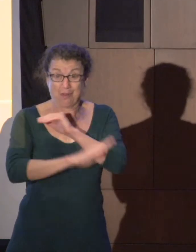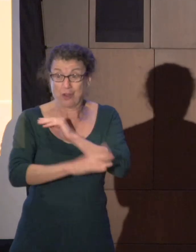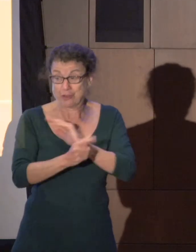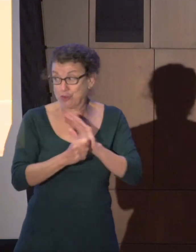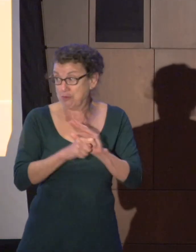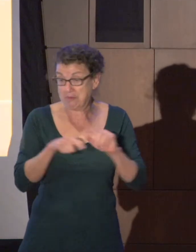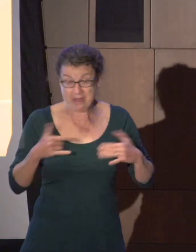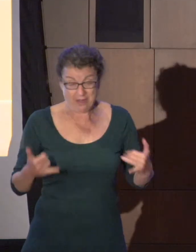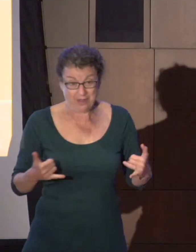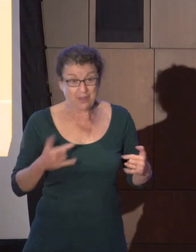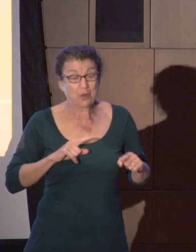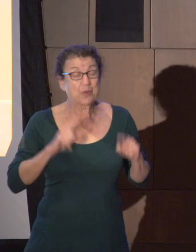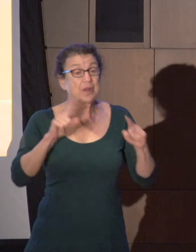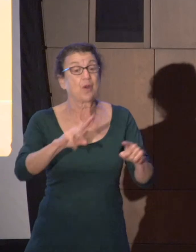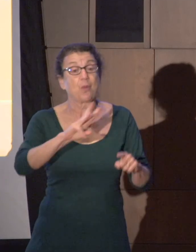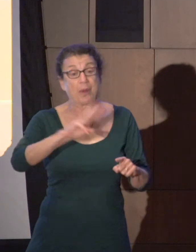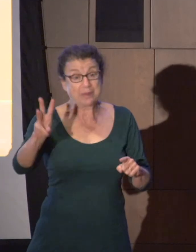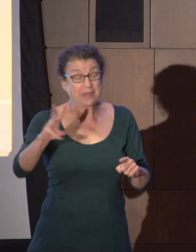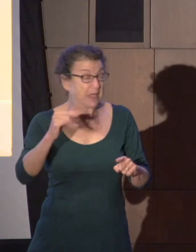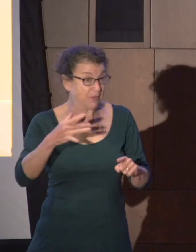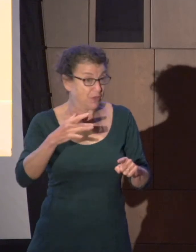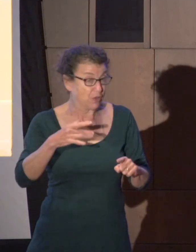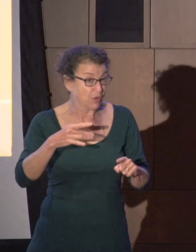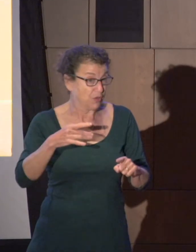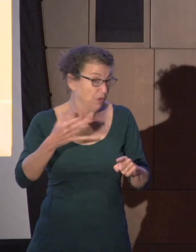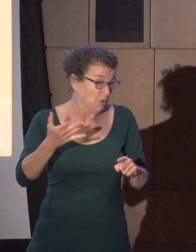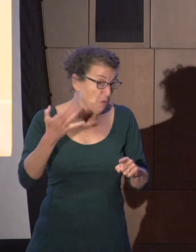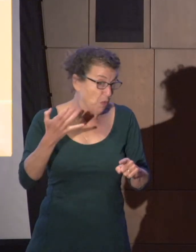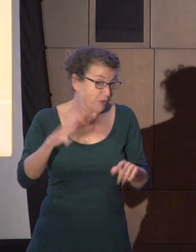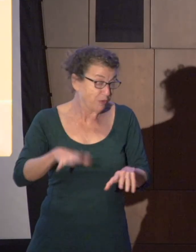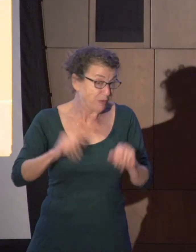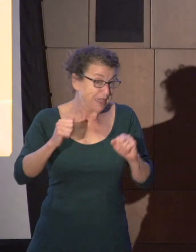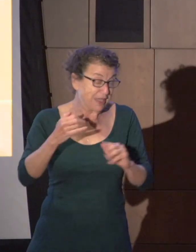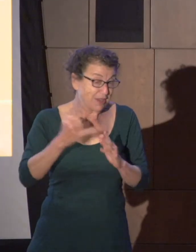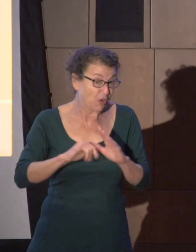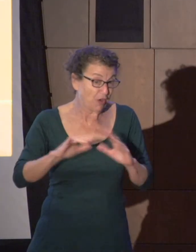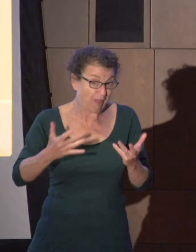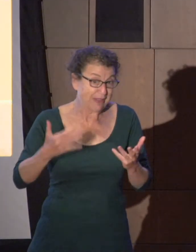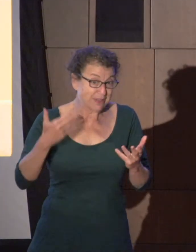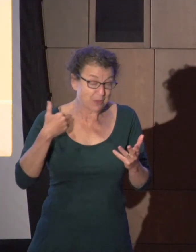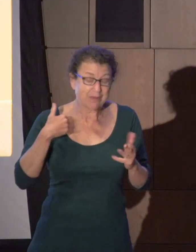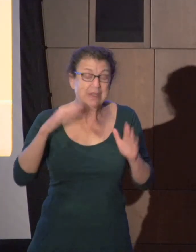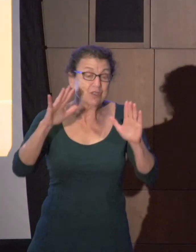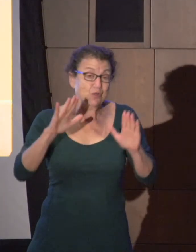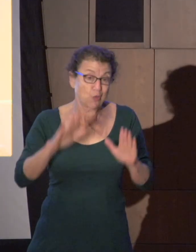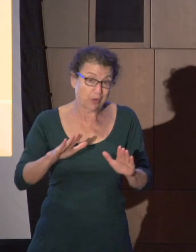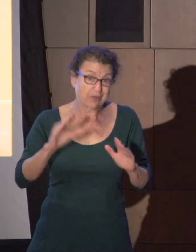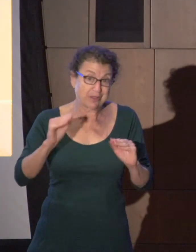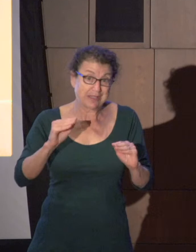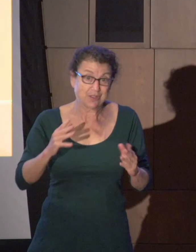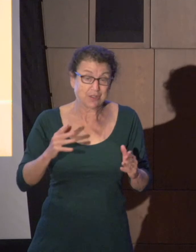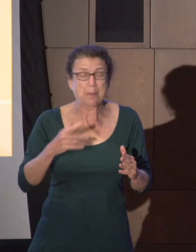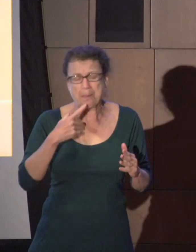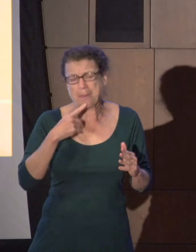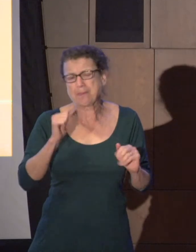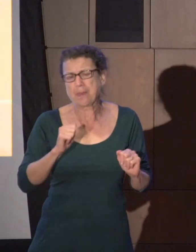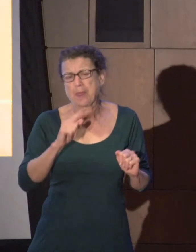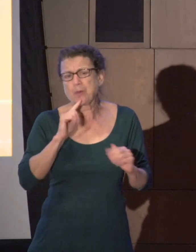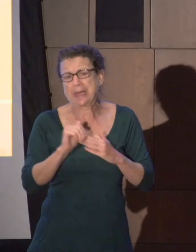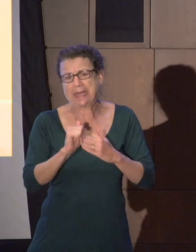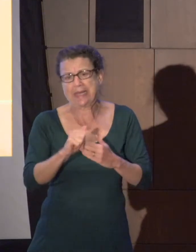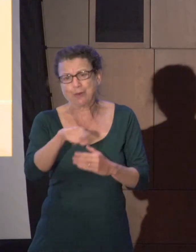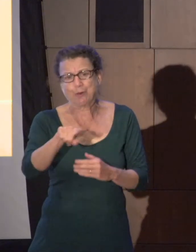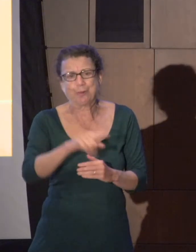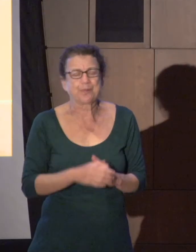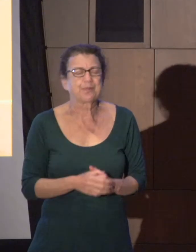term. You can go to our website if you want to take an art class. We have extraordinary teachers who can lead the